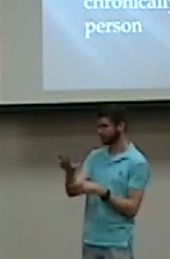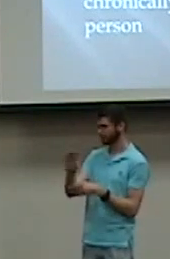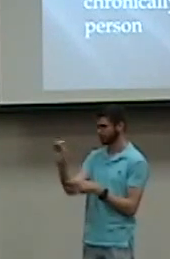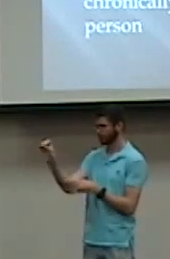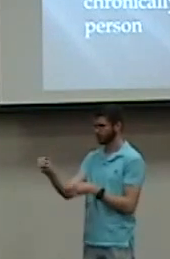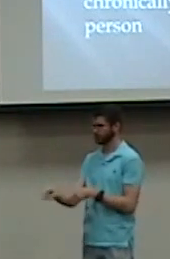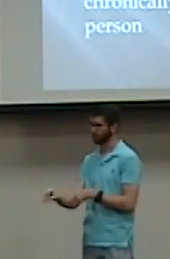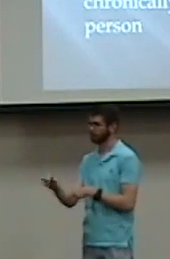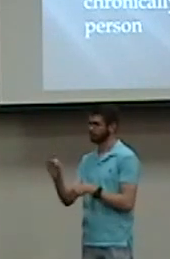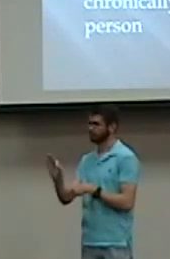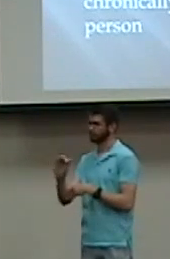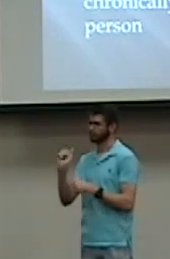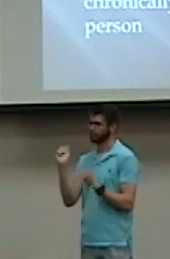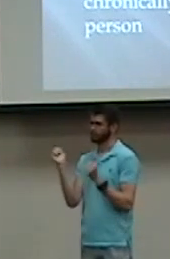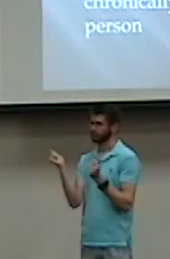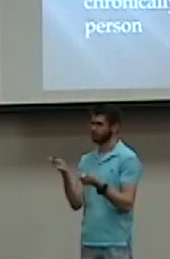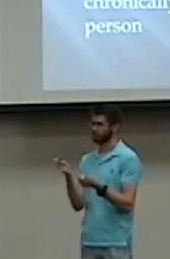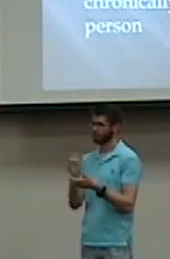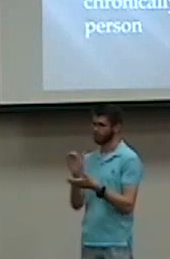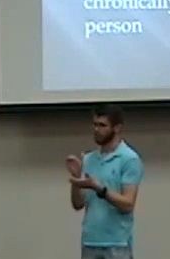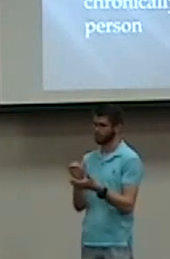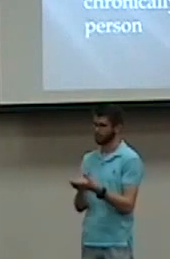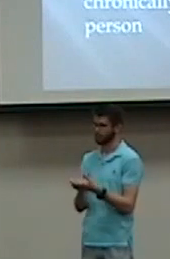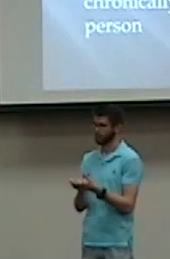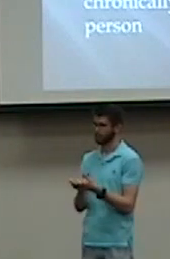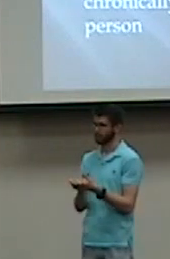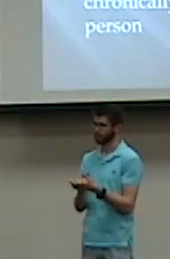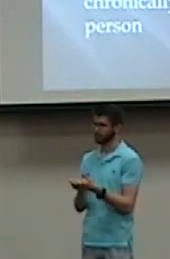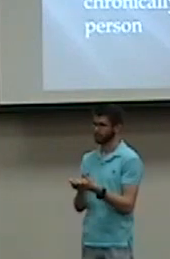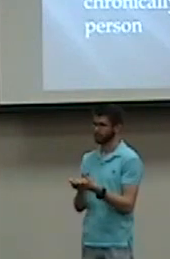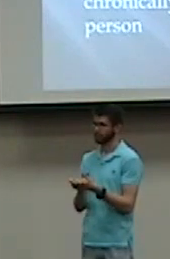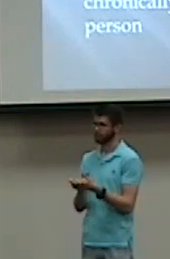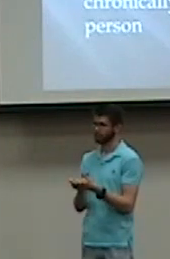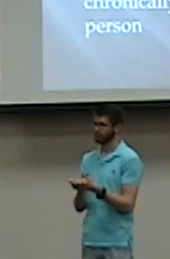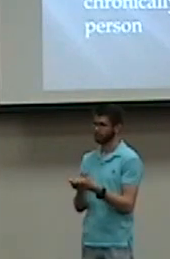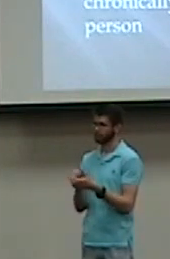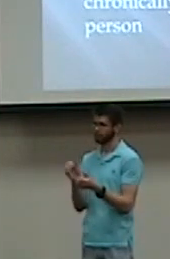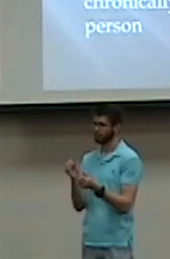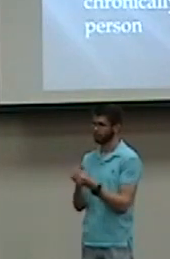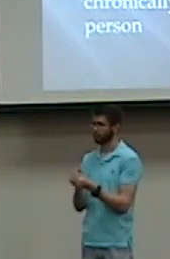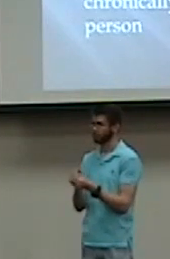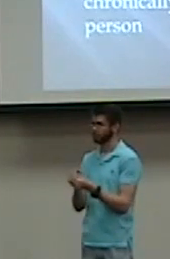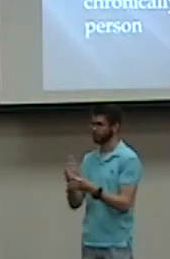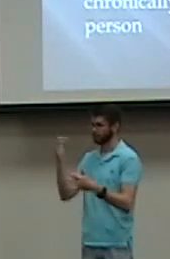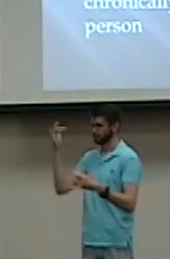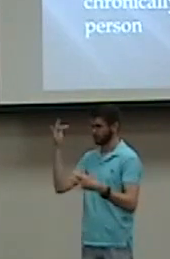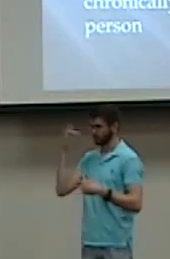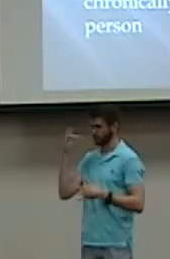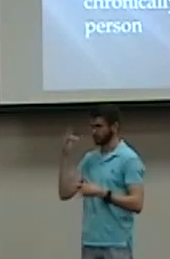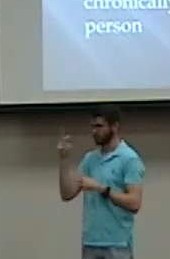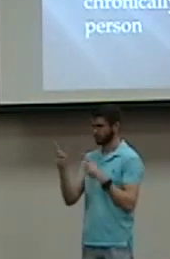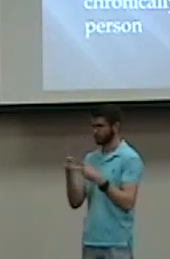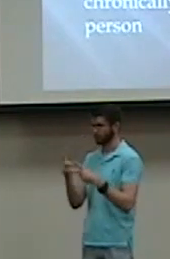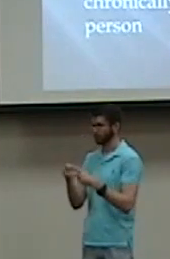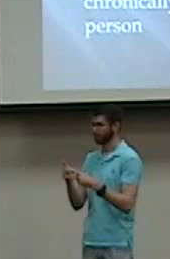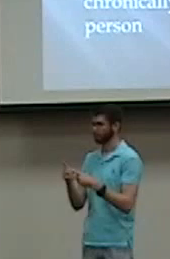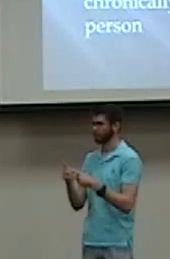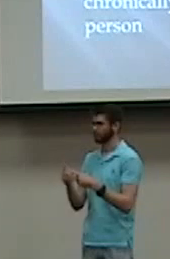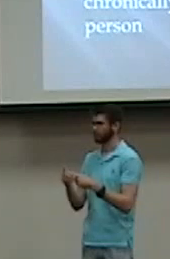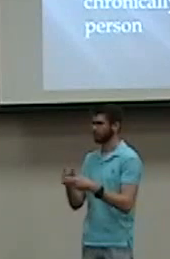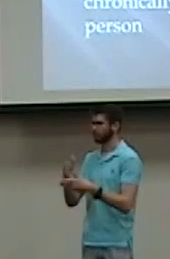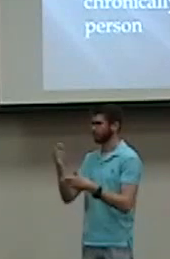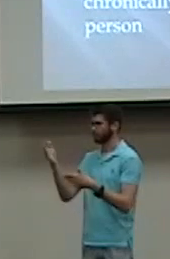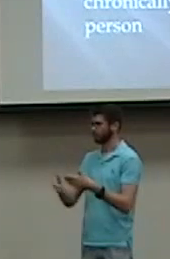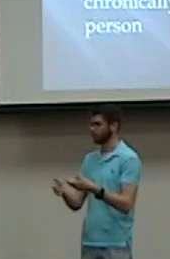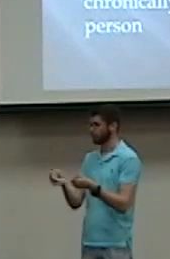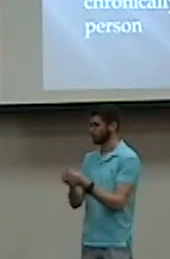75% of all marriages that the chronically ill enter into end in divorce. And that should grab our attention. That should show the need